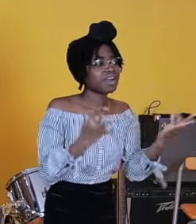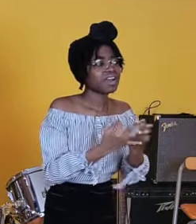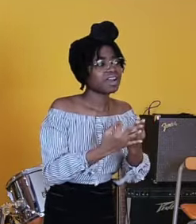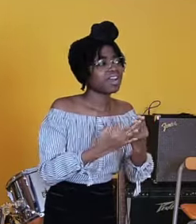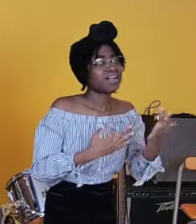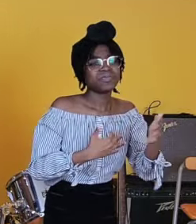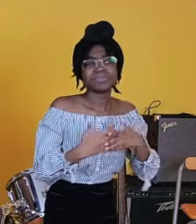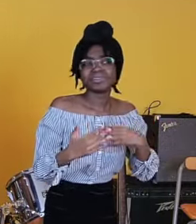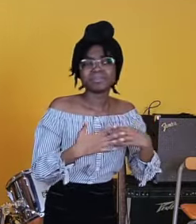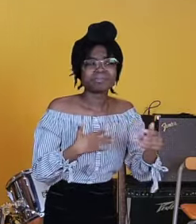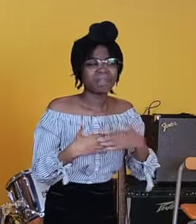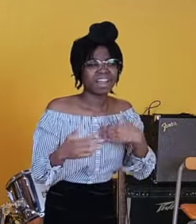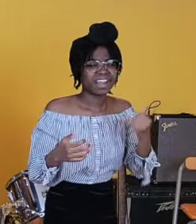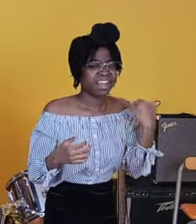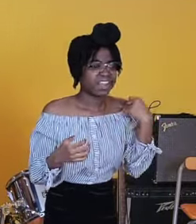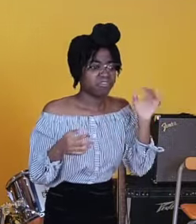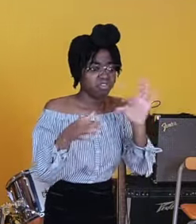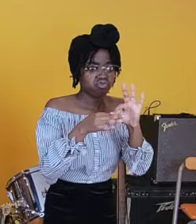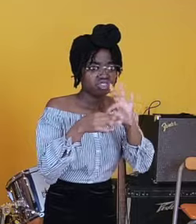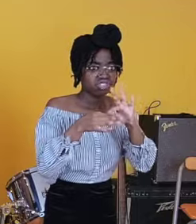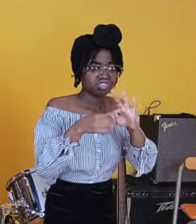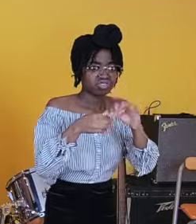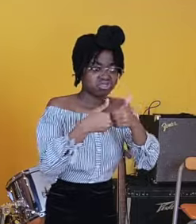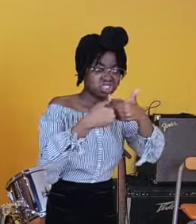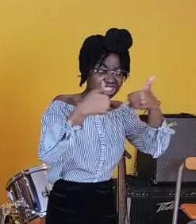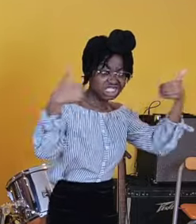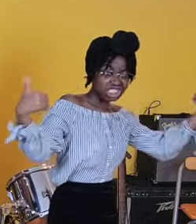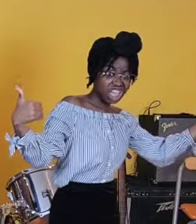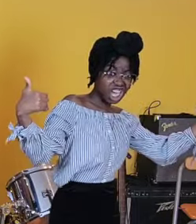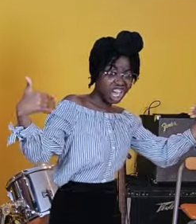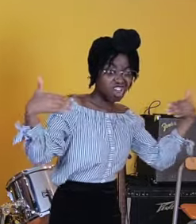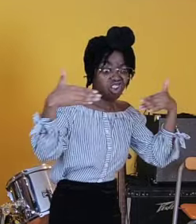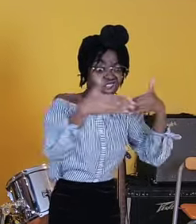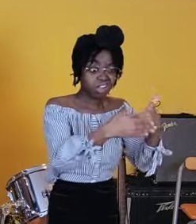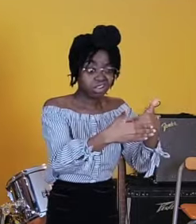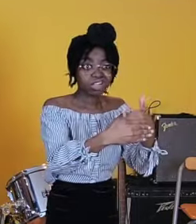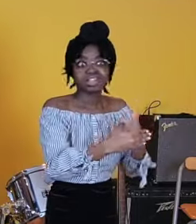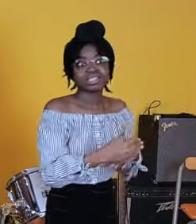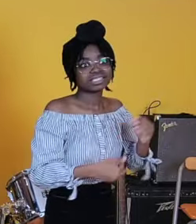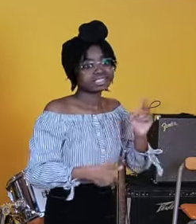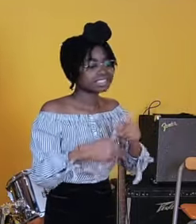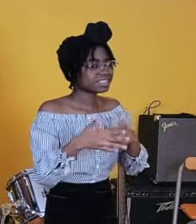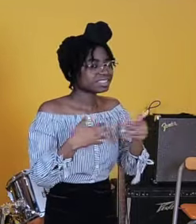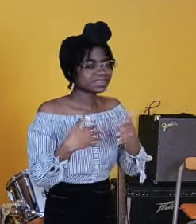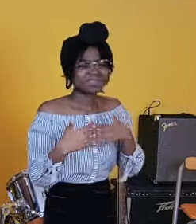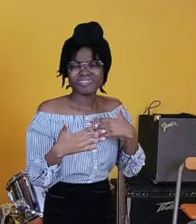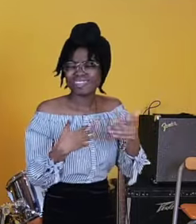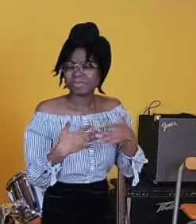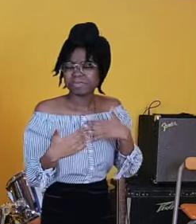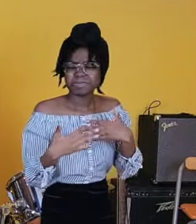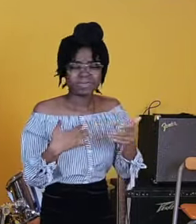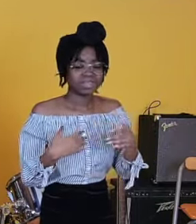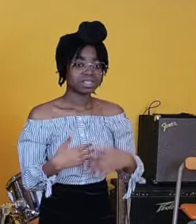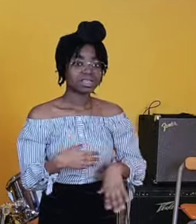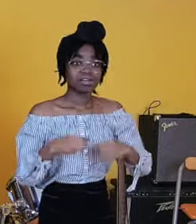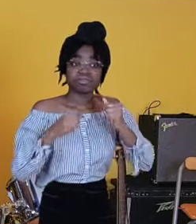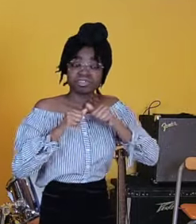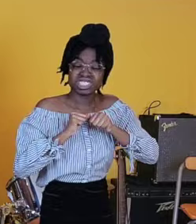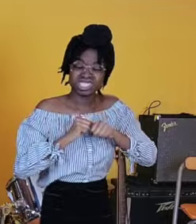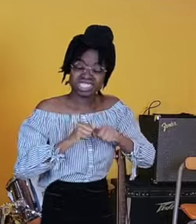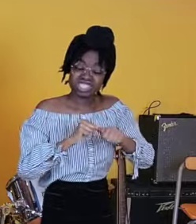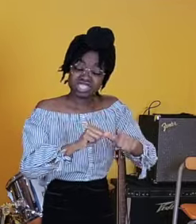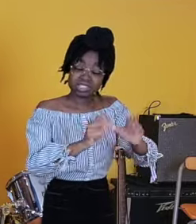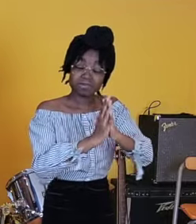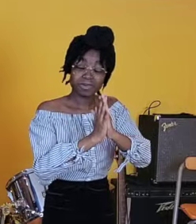estranged a relationship you have. We continue to pray for them. It could be between wife and husband, whatever it is. We pray for